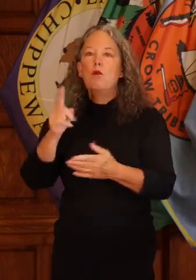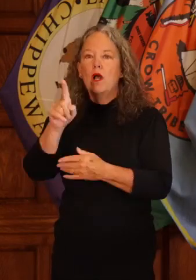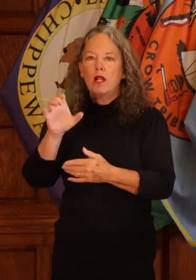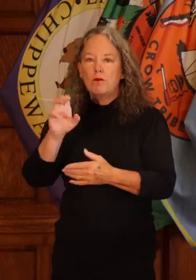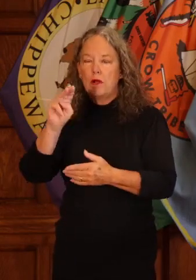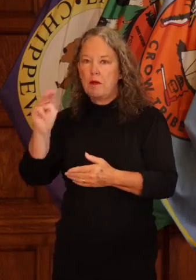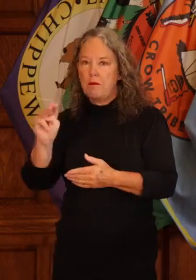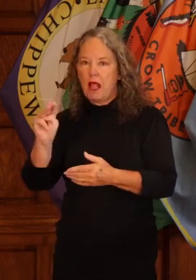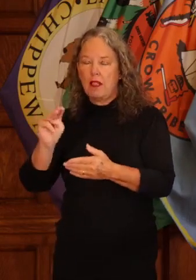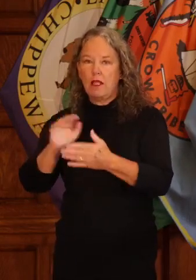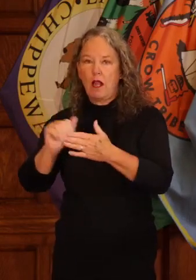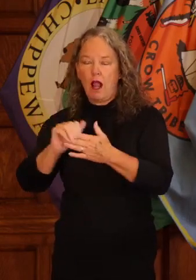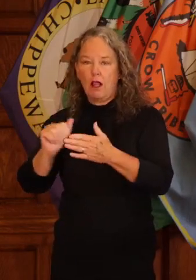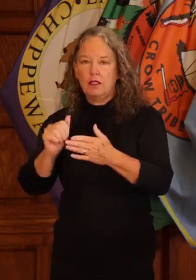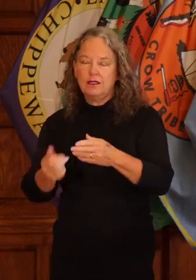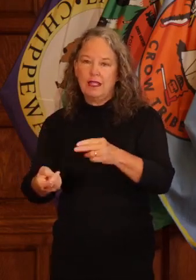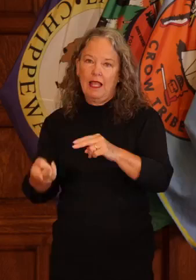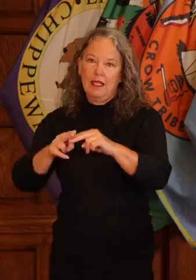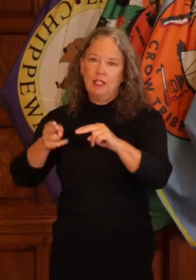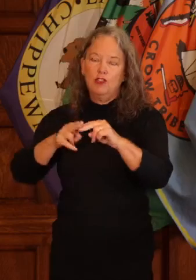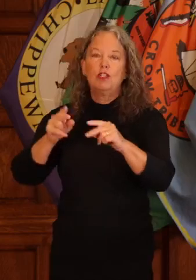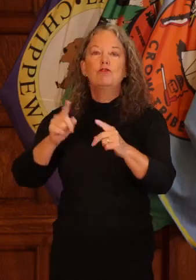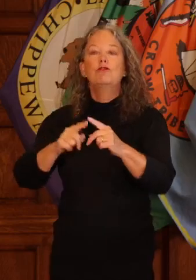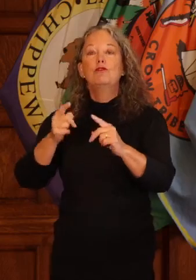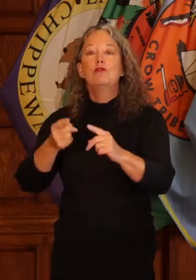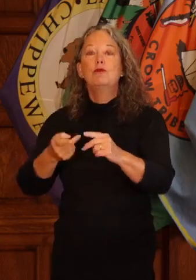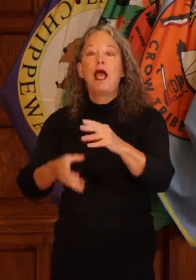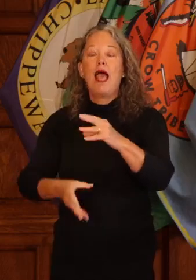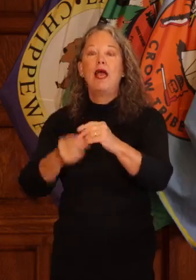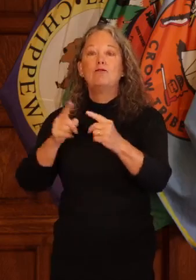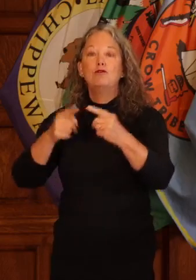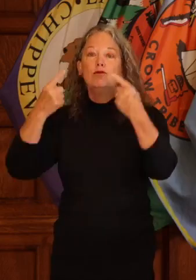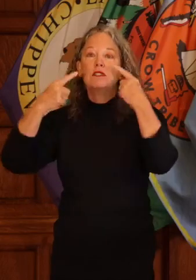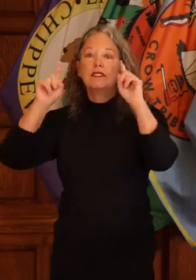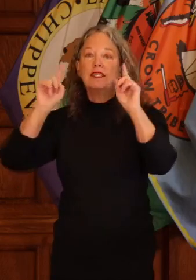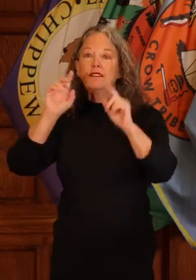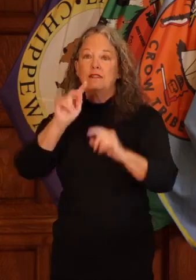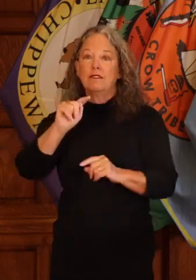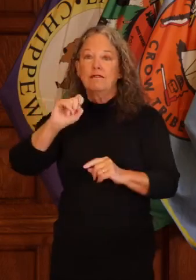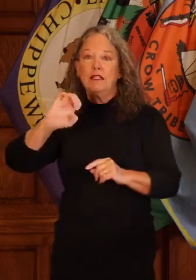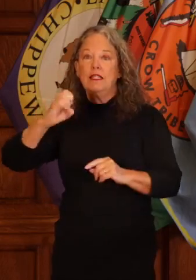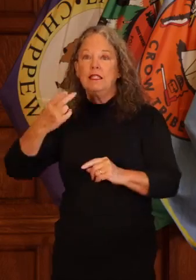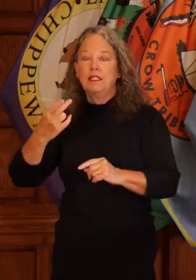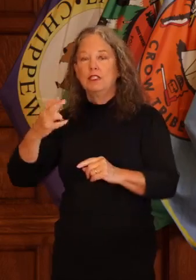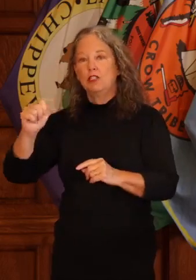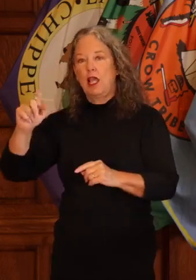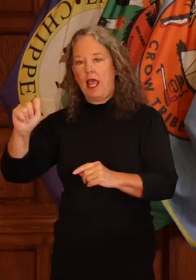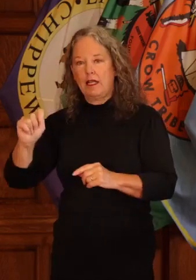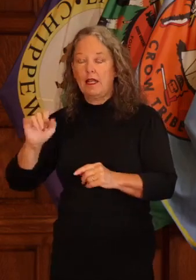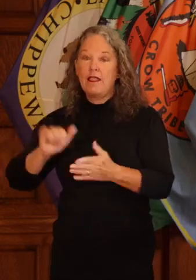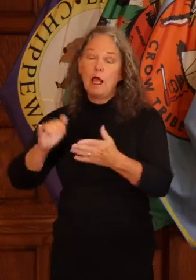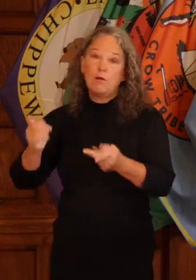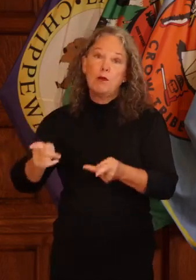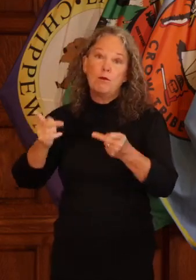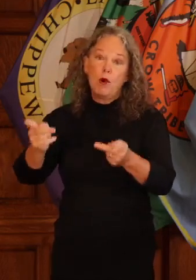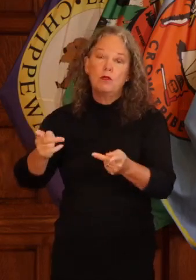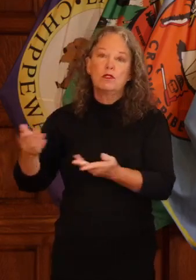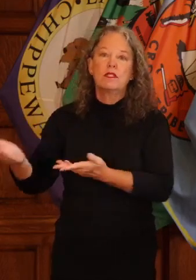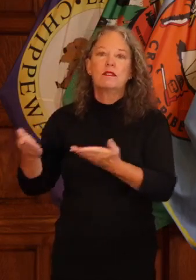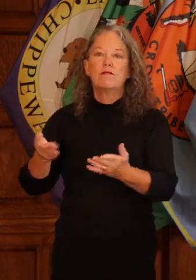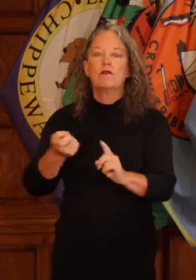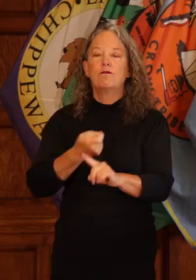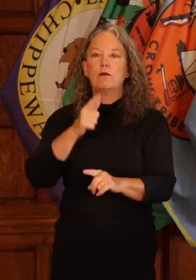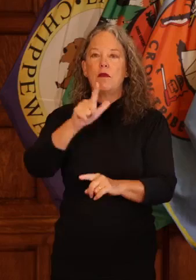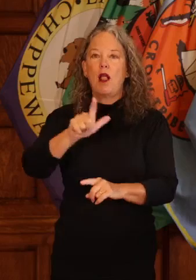million additional to build on the success of the TEACH Act. That proposal is carried by Representative